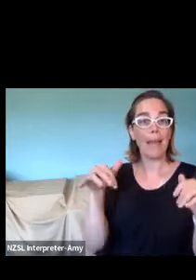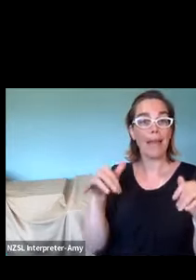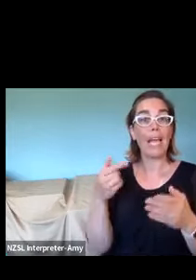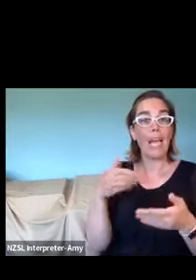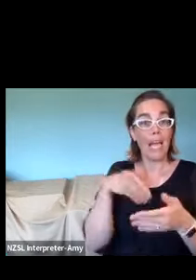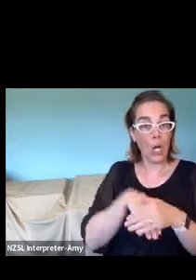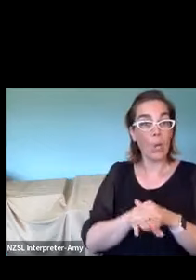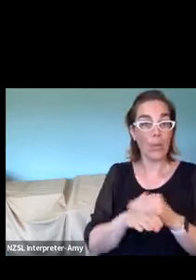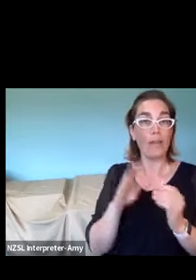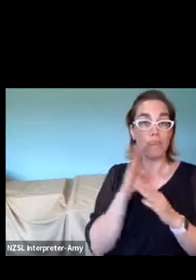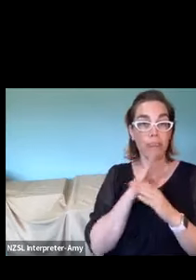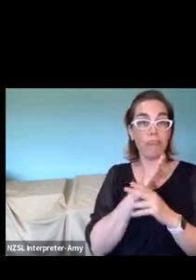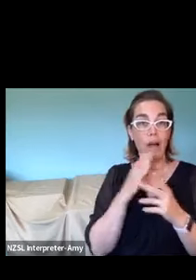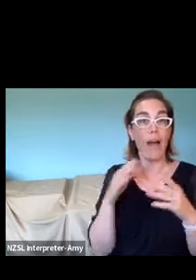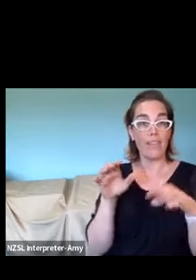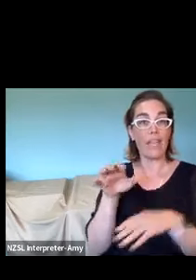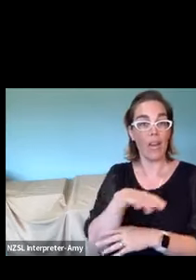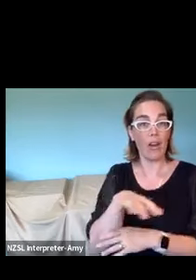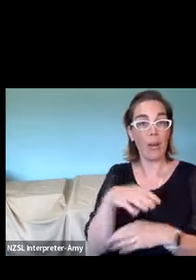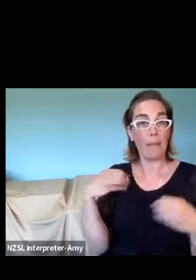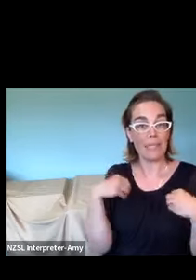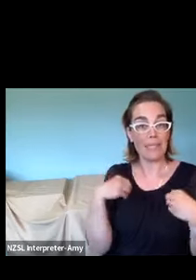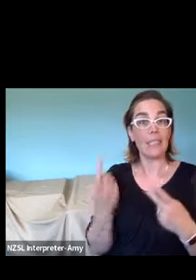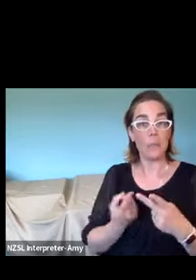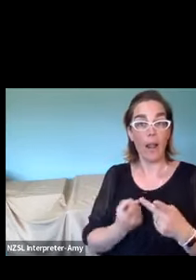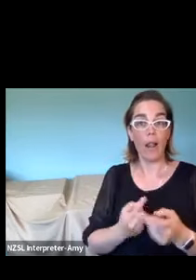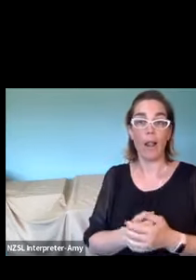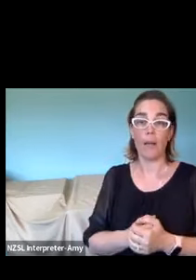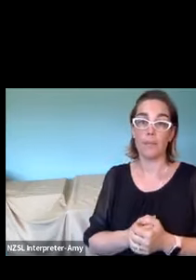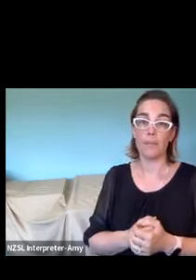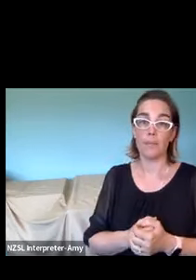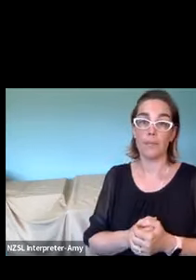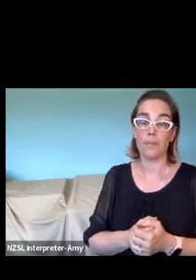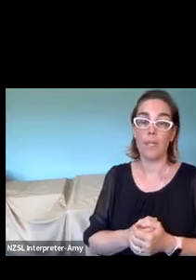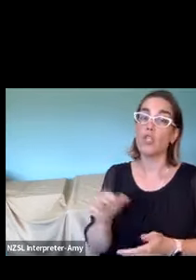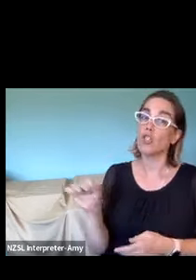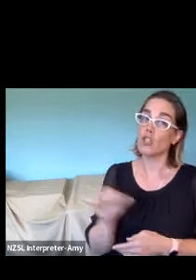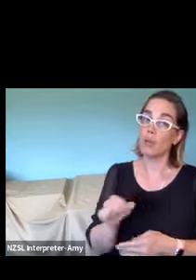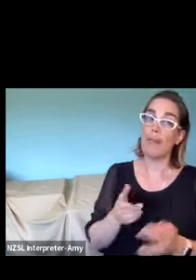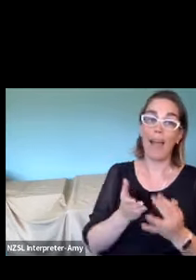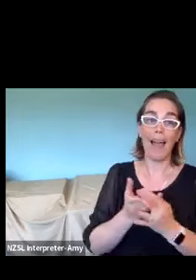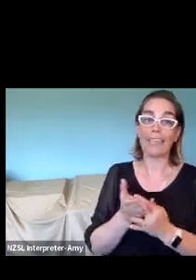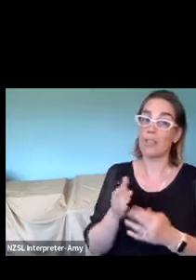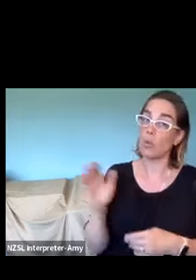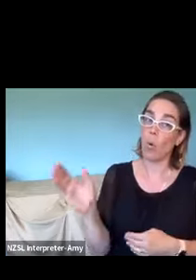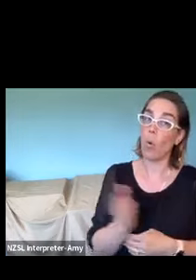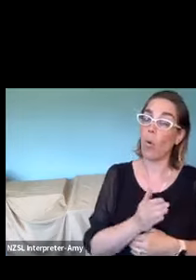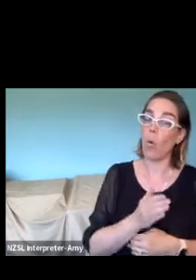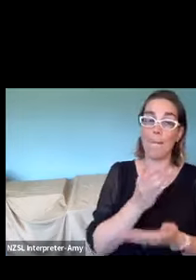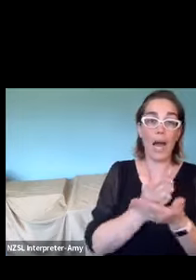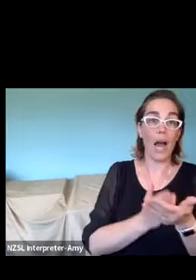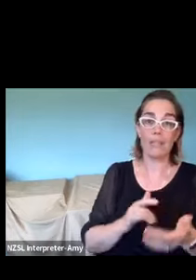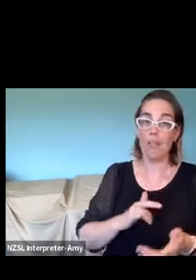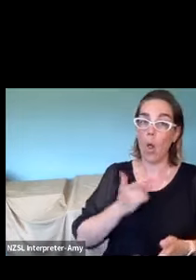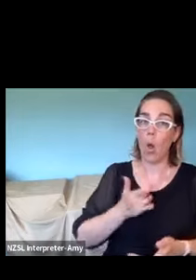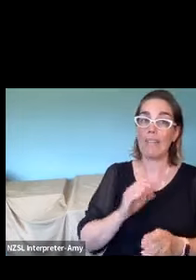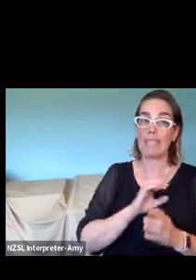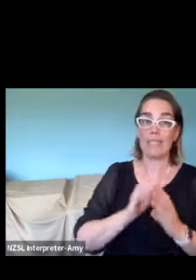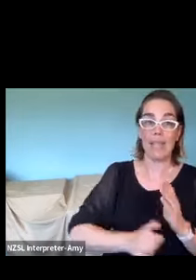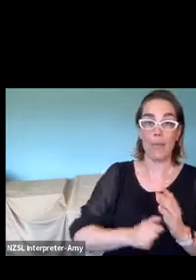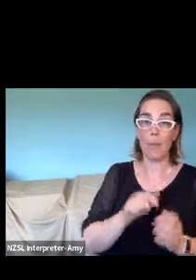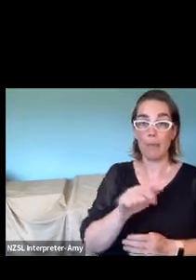and also by local government. Indeed, access to all facets of life for disabled people should be one